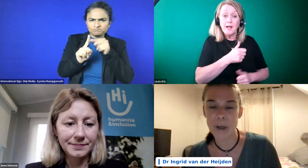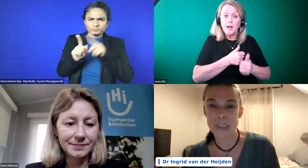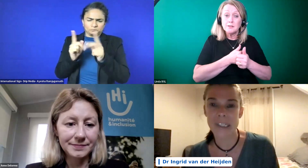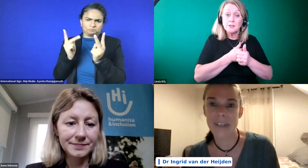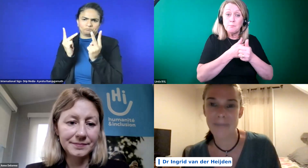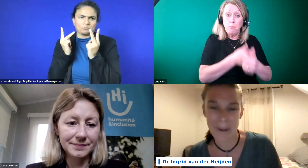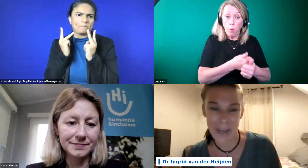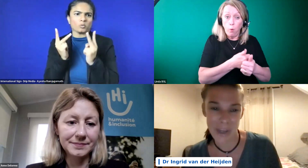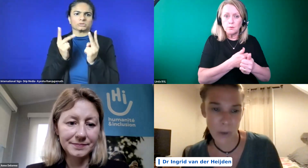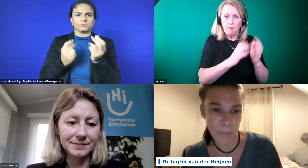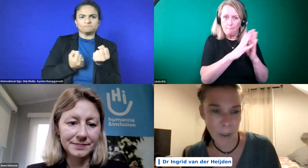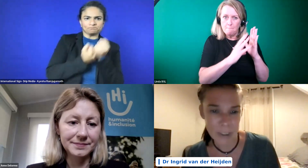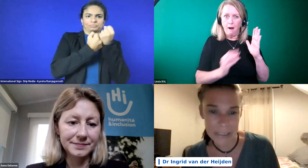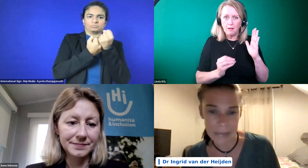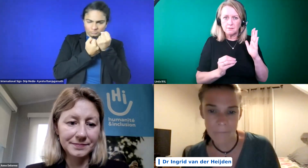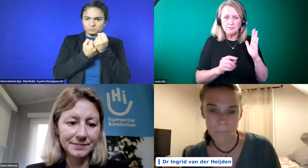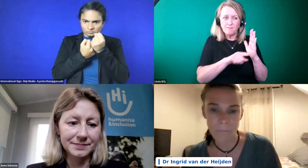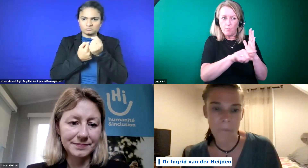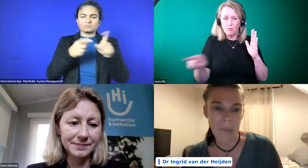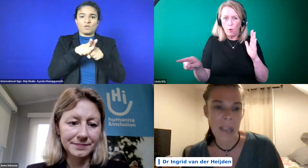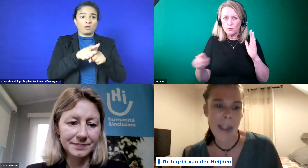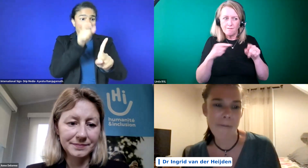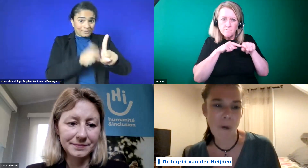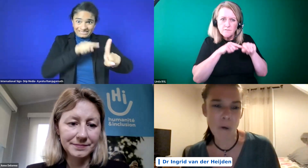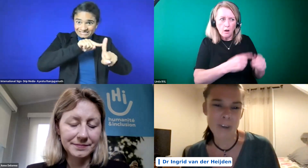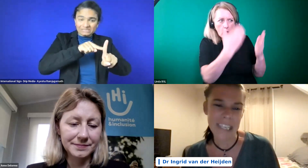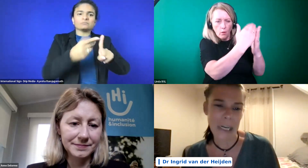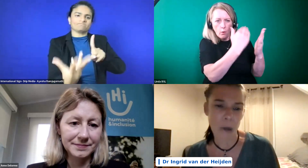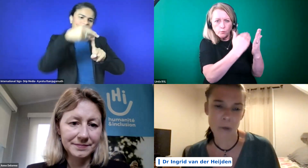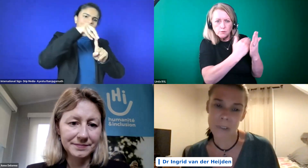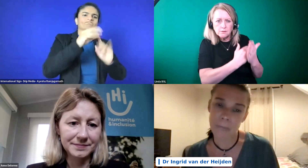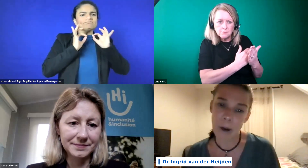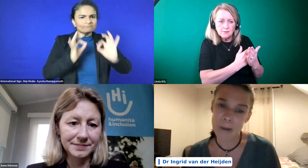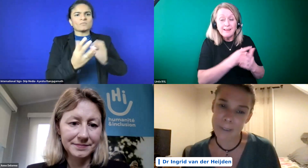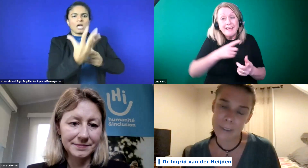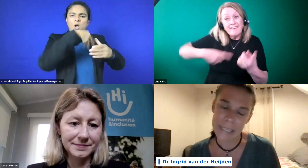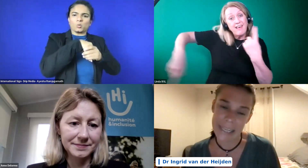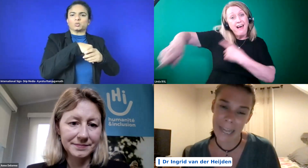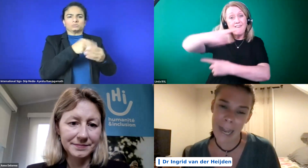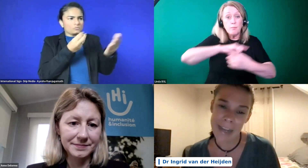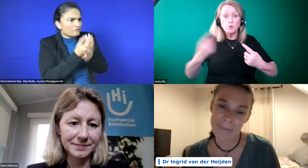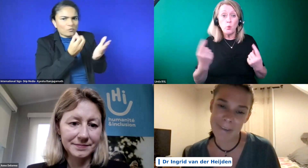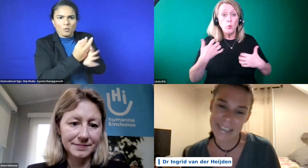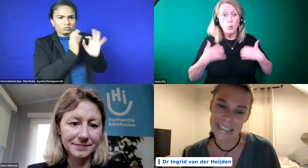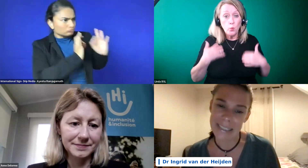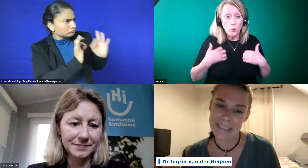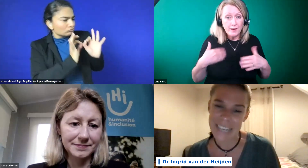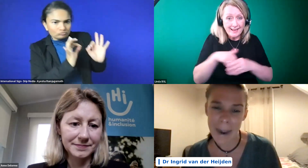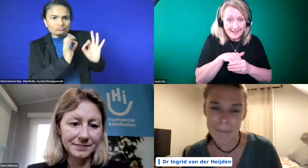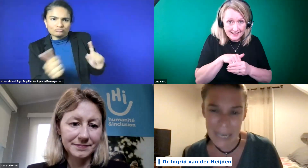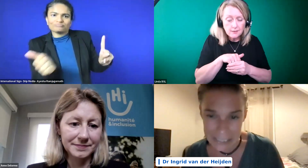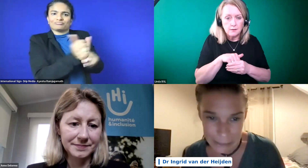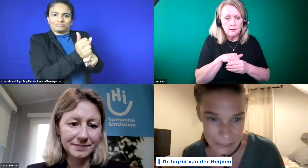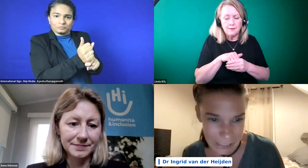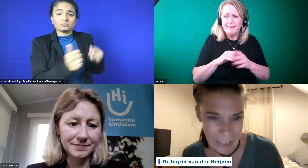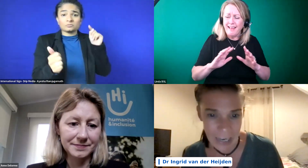carefully monitored by a third party. If all stakeholders partner together and invest